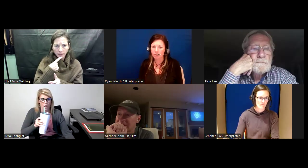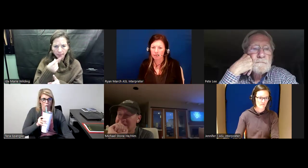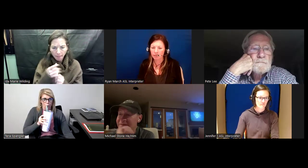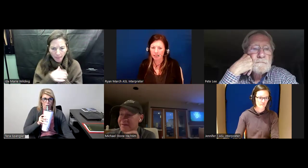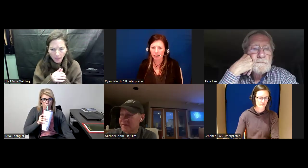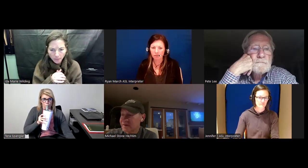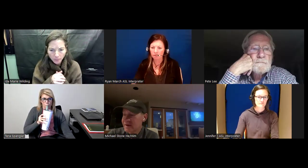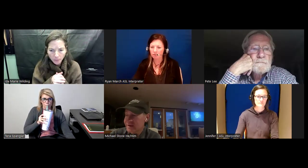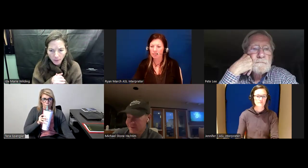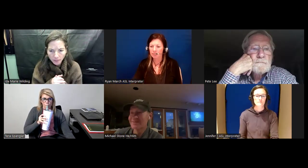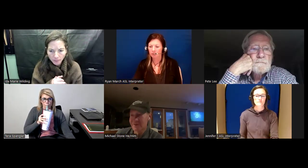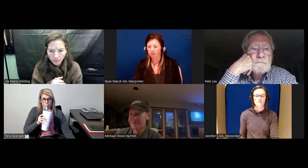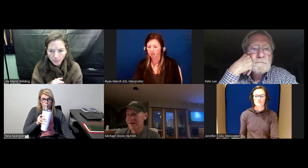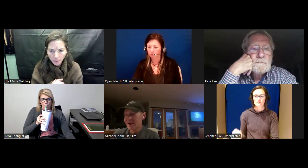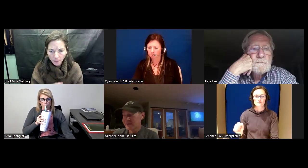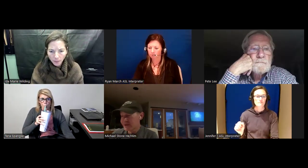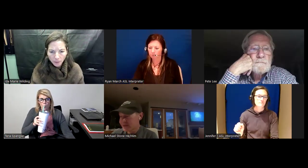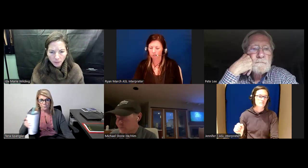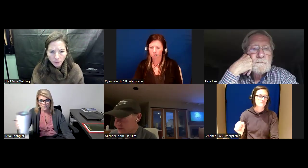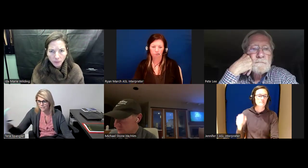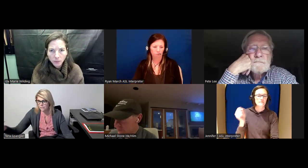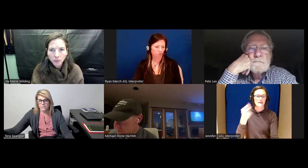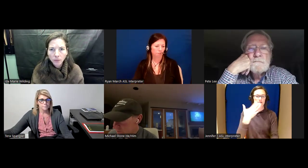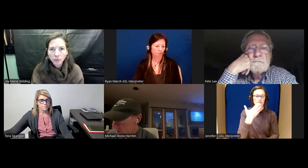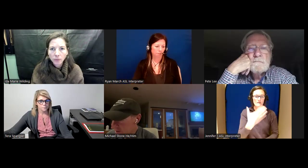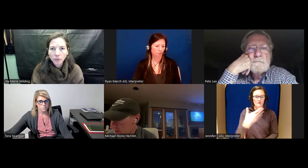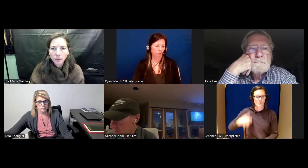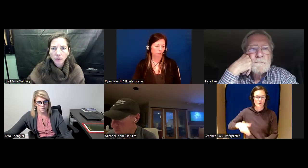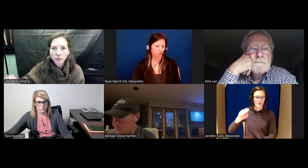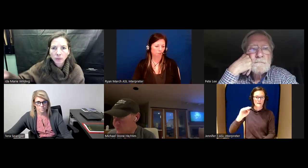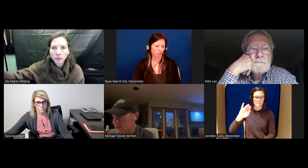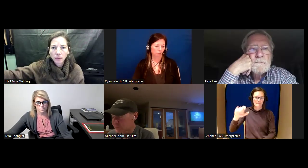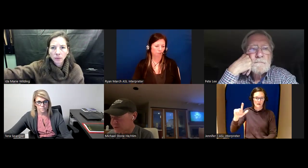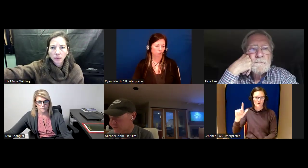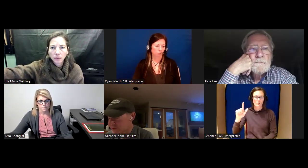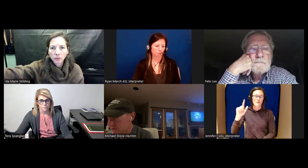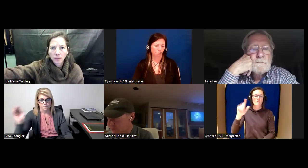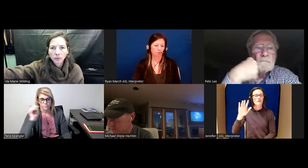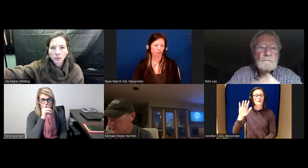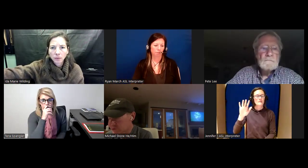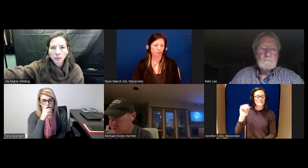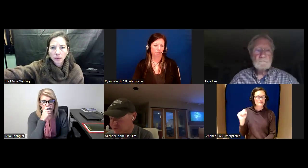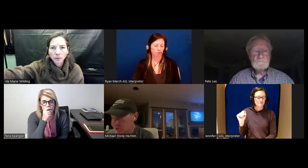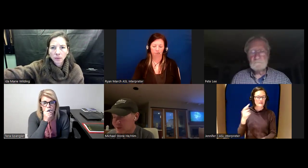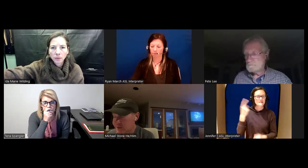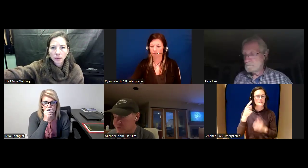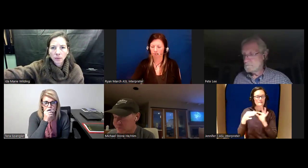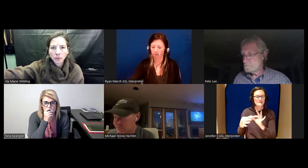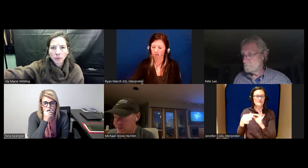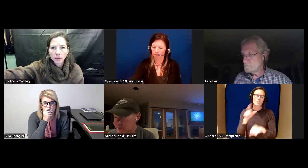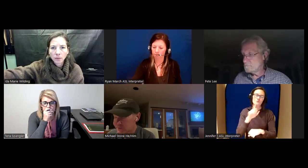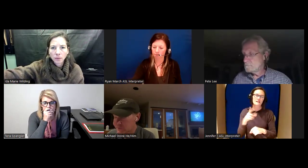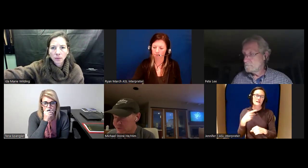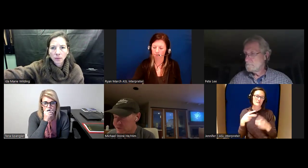Michael, you had something, didn't you? Thank you, Michael. Speaking. One thing specific. Well, there's two parts to